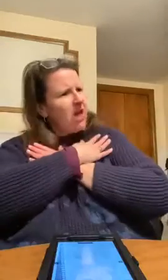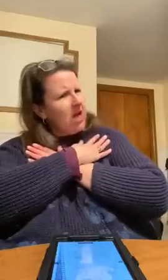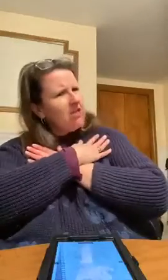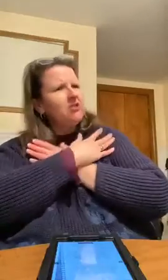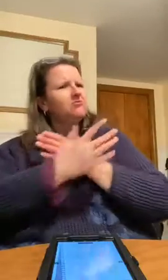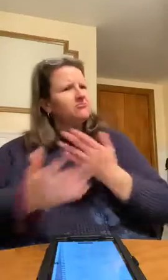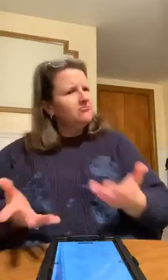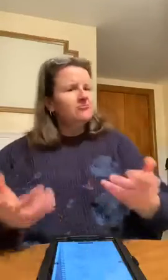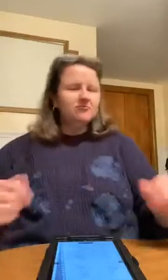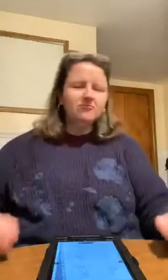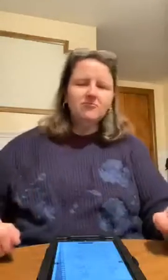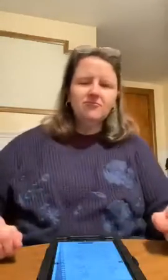relax.